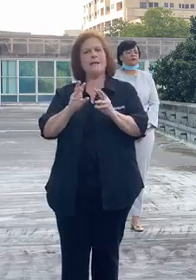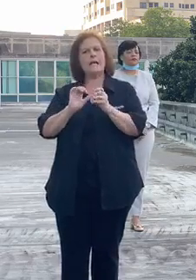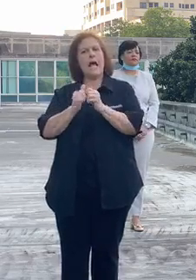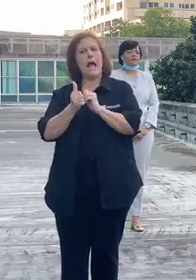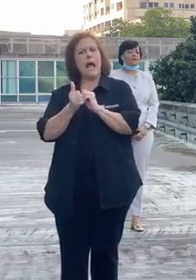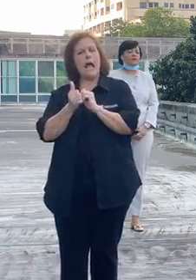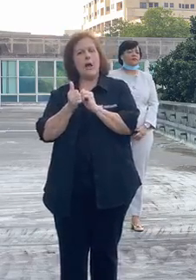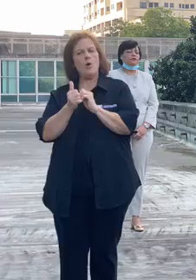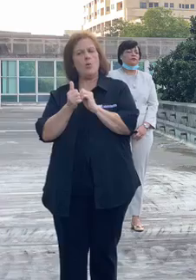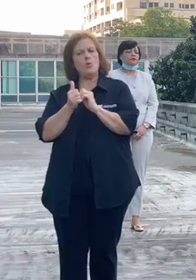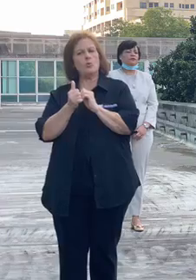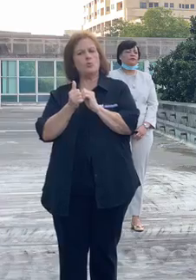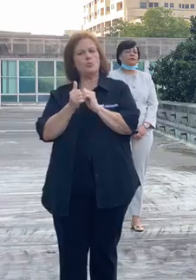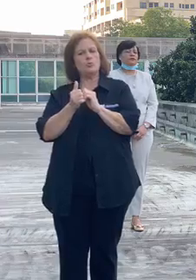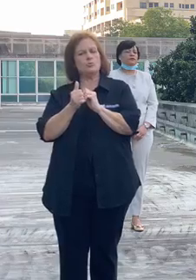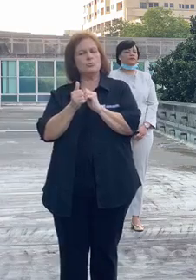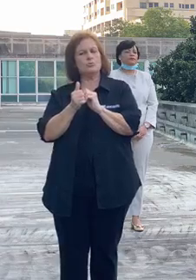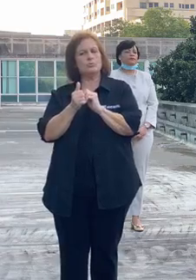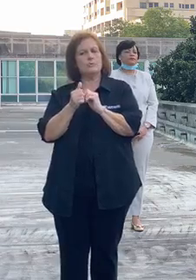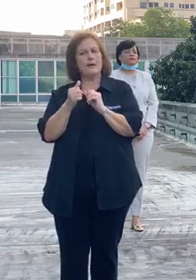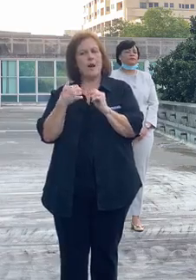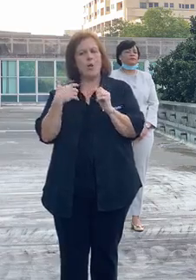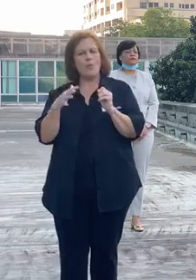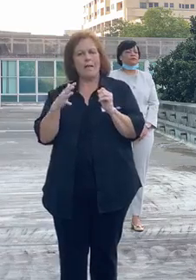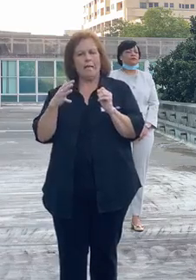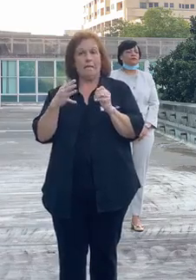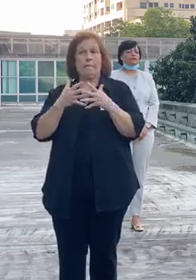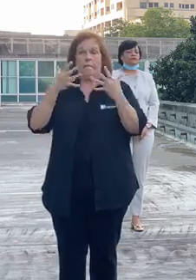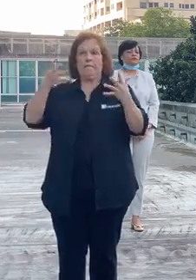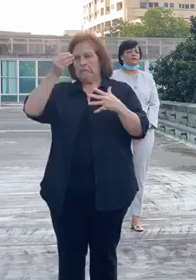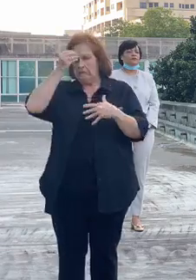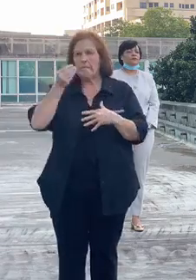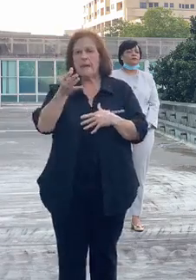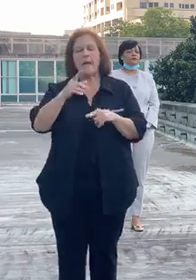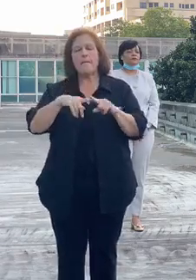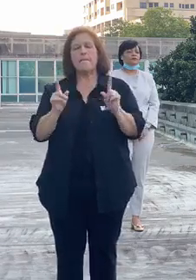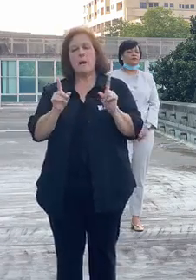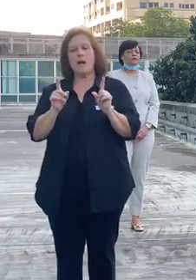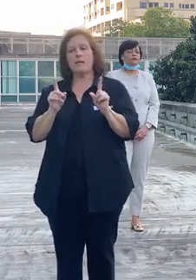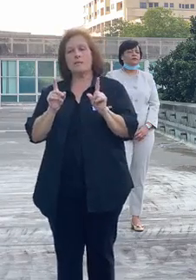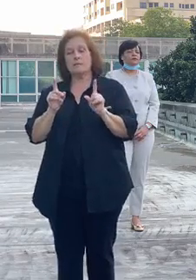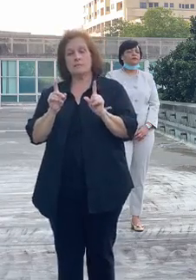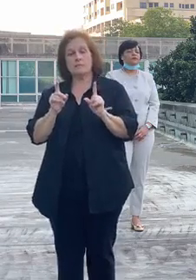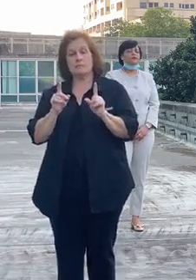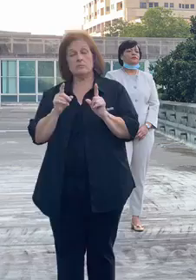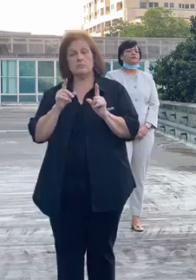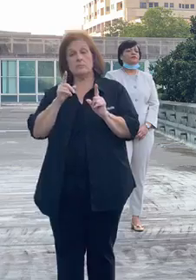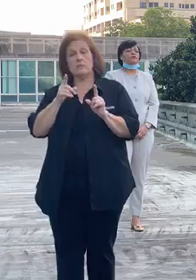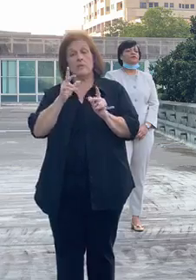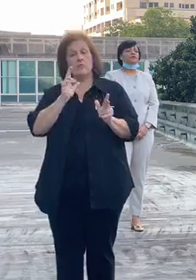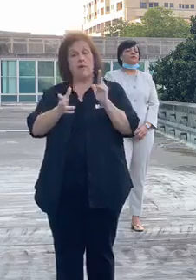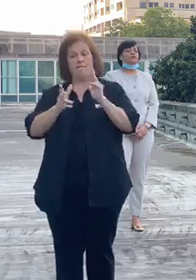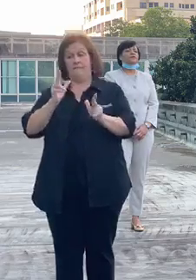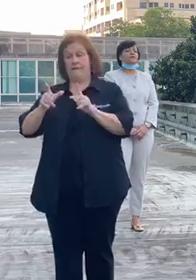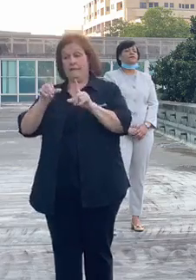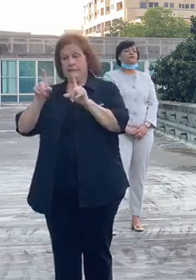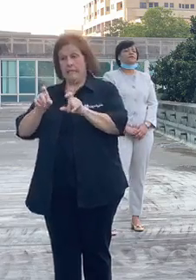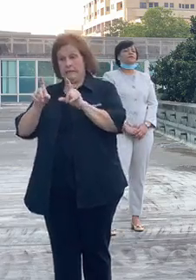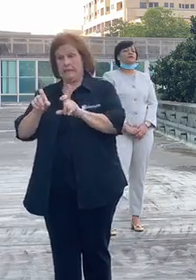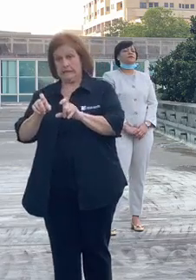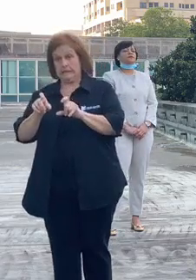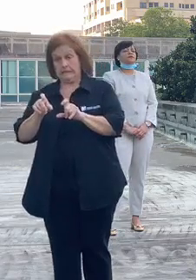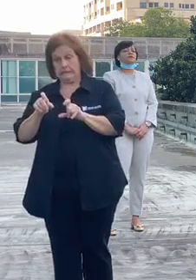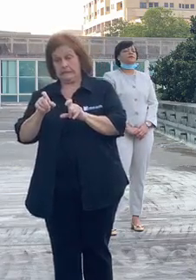doing this. So I don't want to give you too much, but what I will say is that looking at our drive-through testing